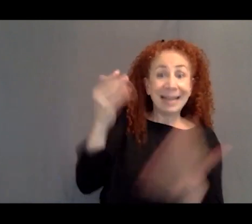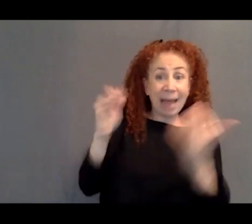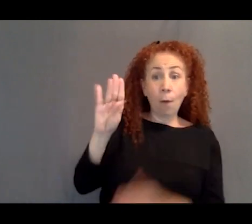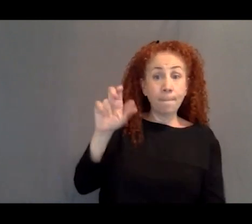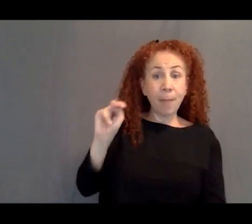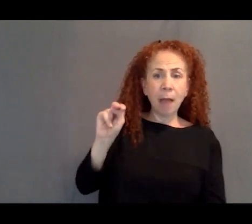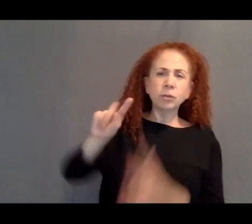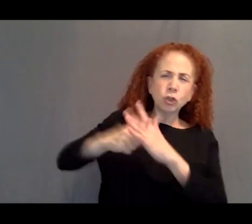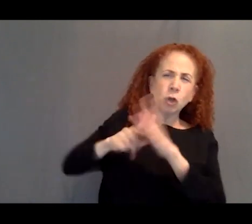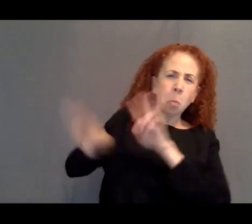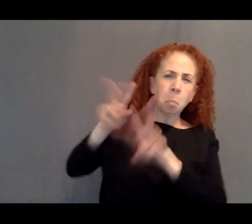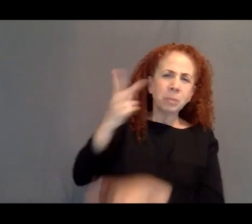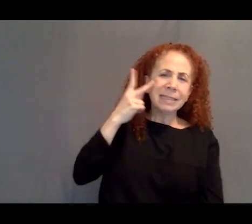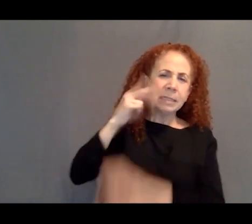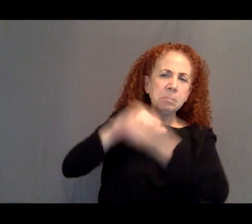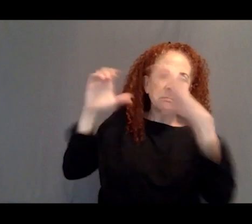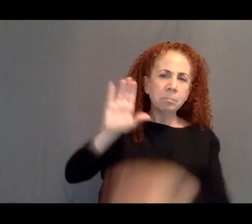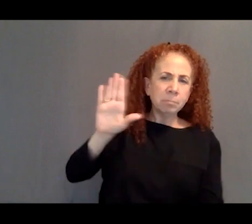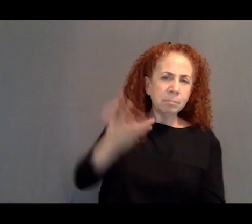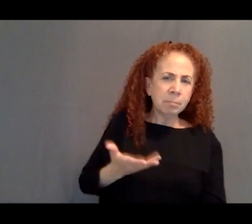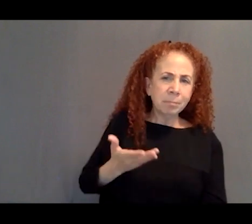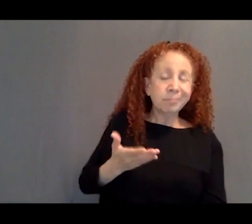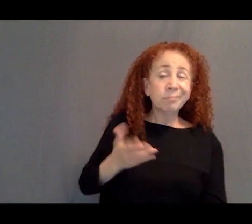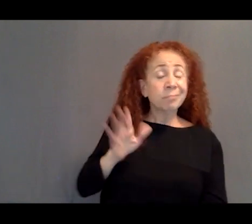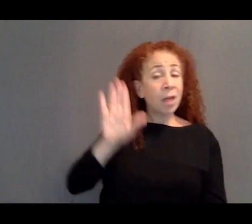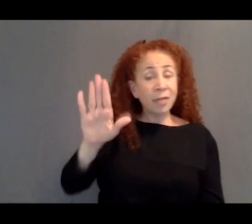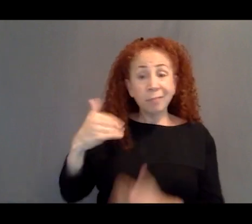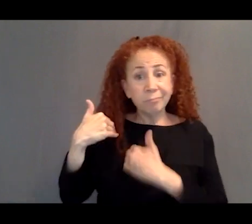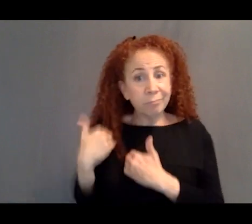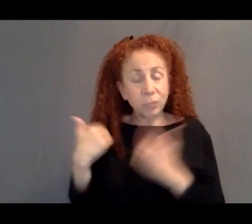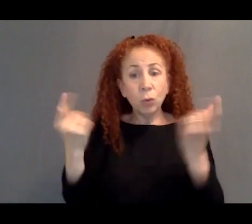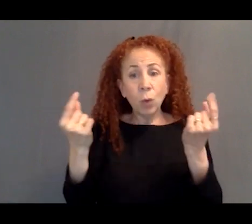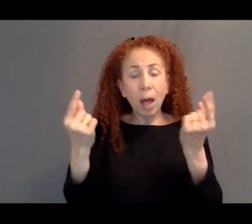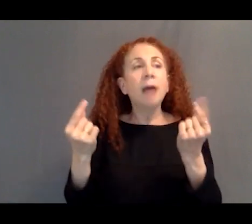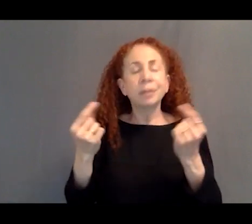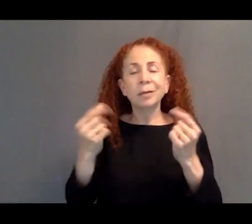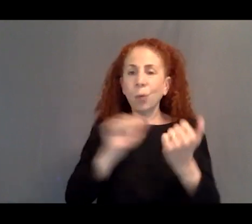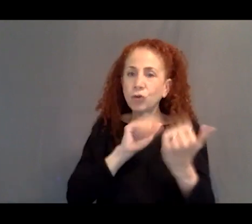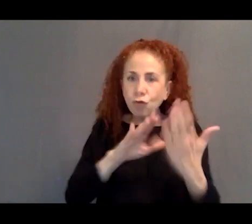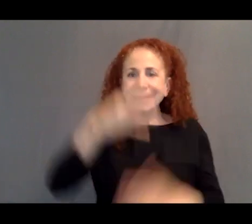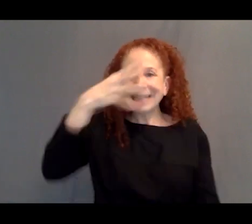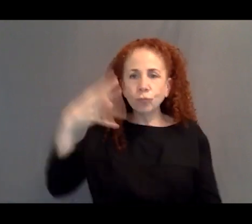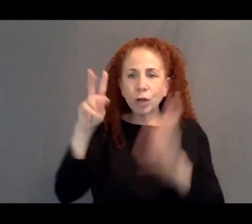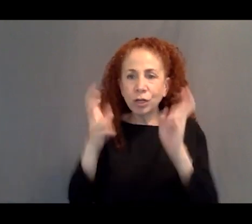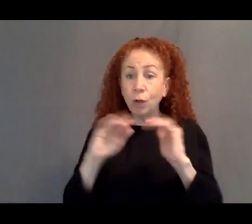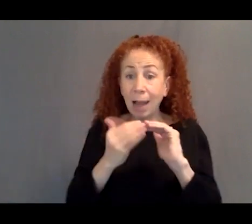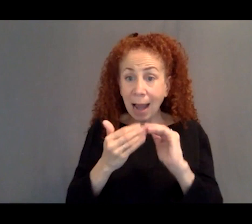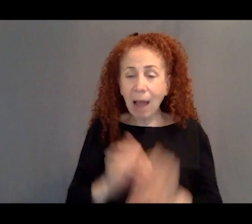Biden. These administrations had the dubious task of addressing immigration issues